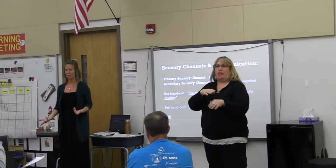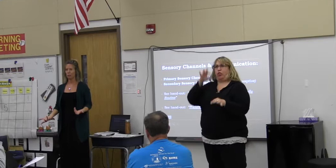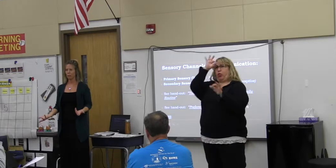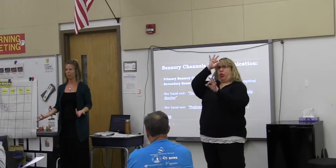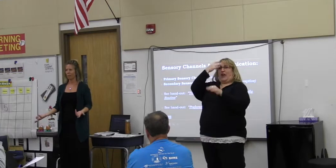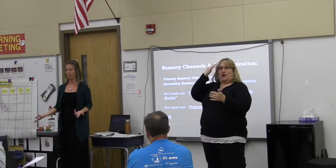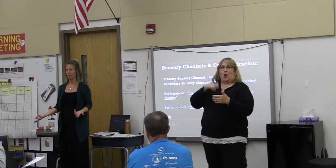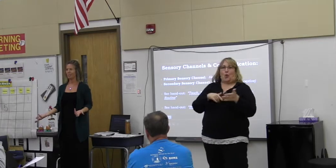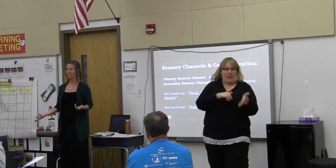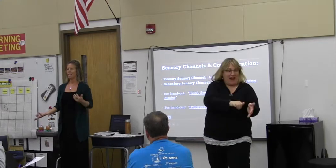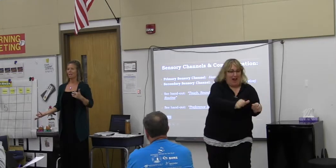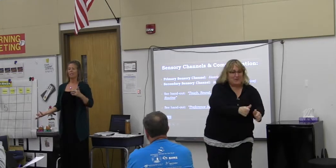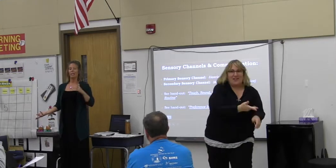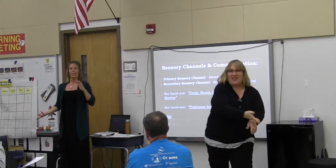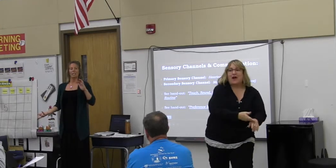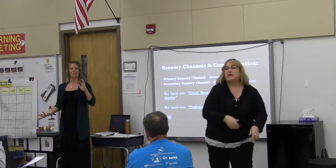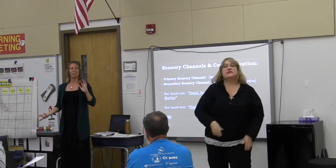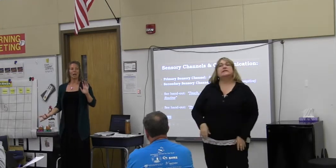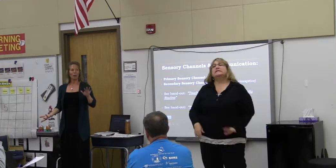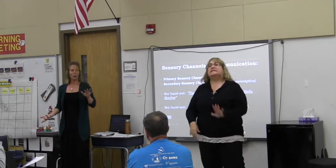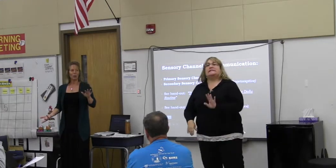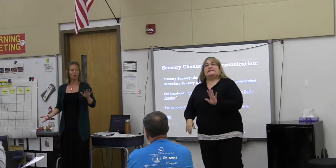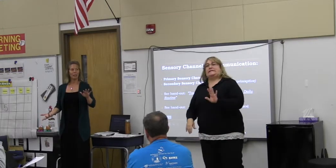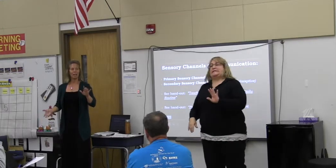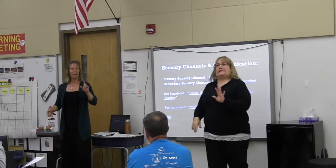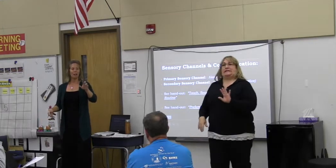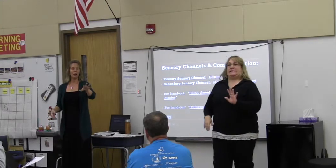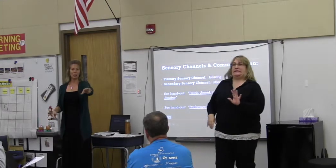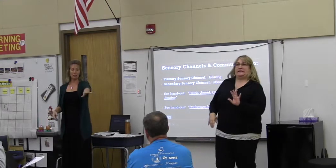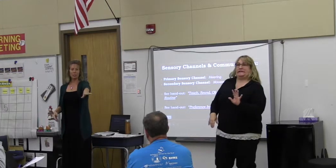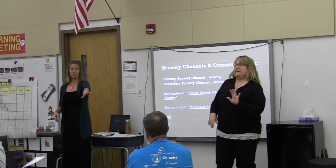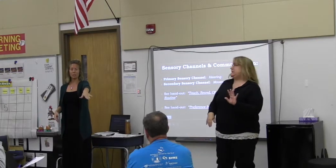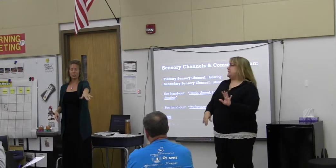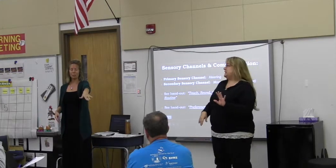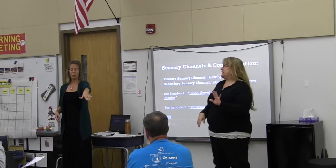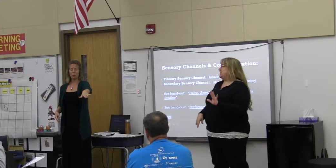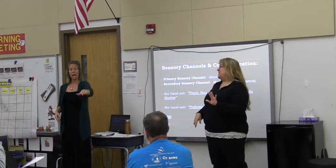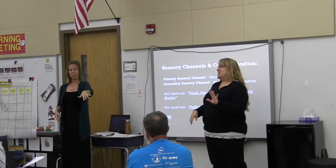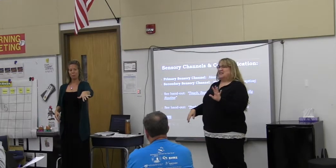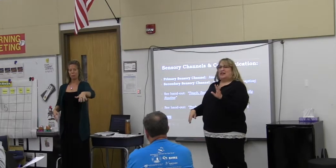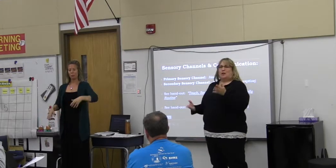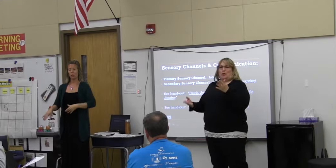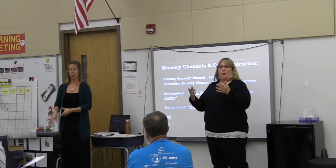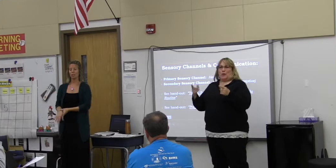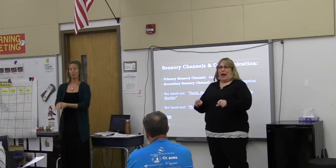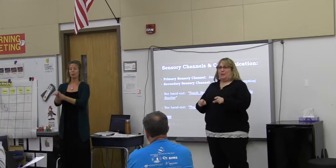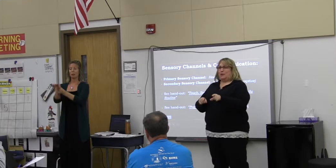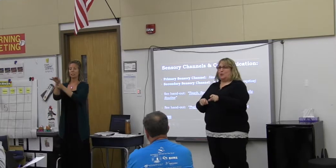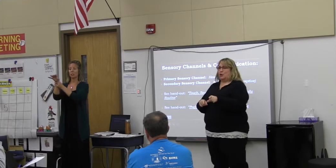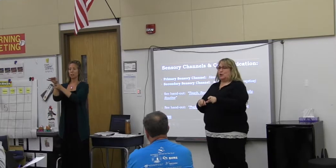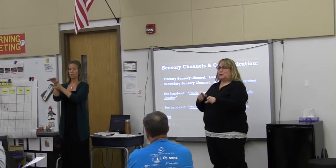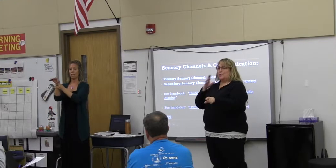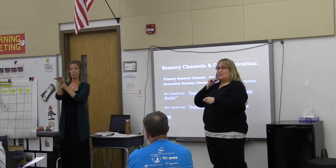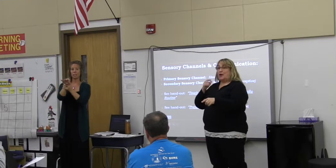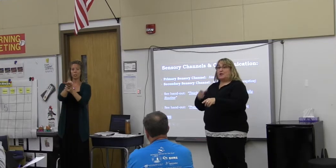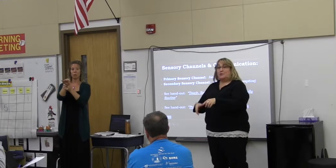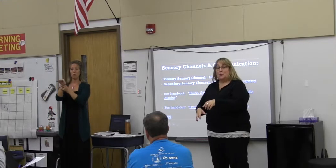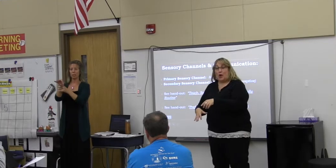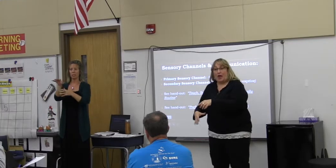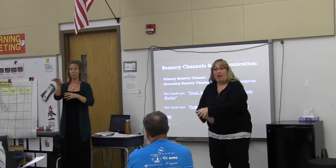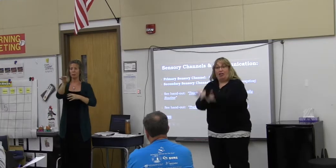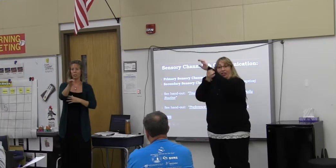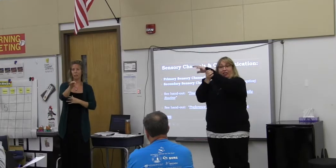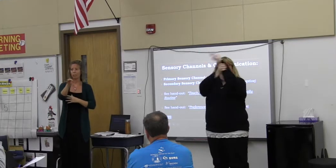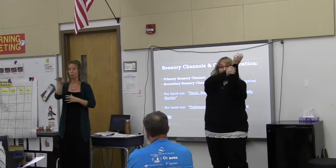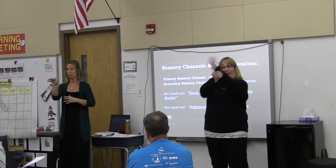not going to do it, right? So, then this is probably what happened with you, Joe. As I took your hand and started